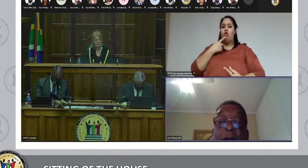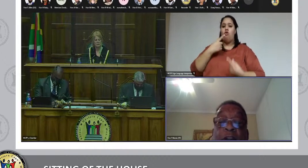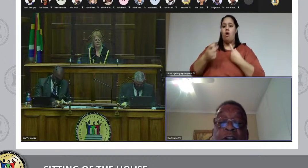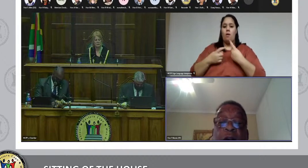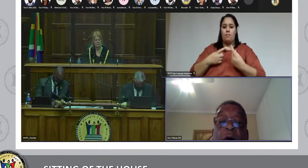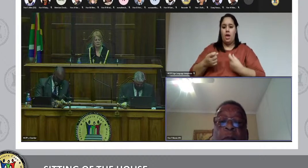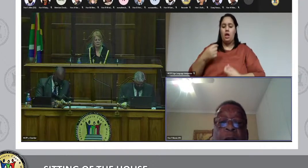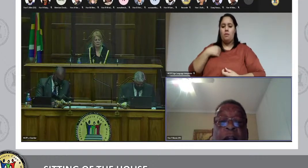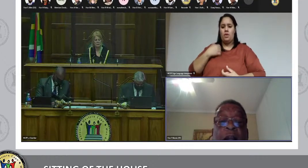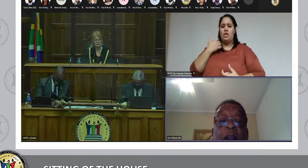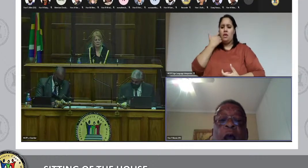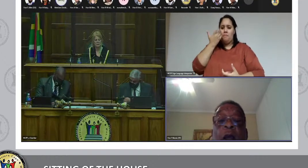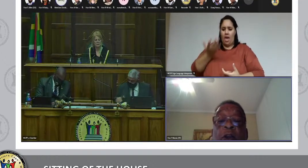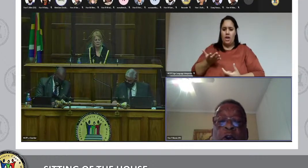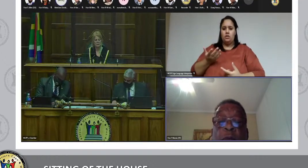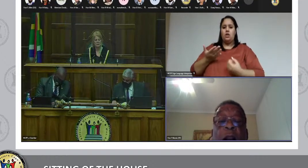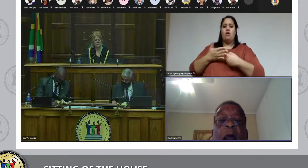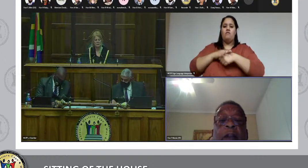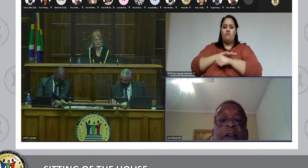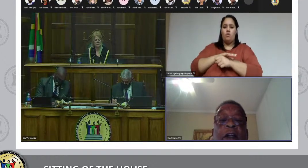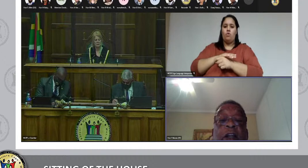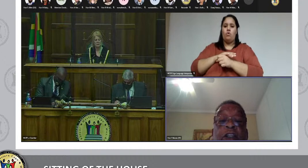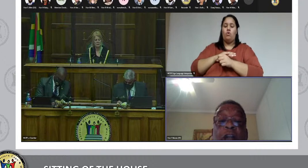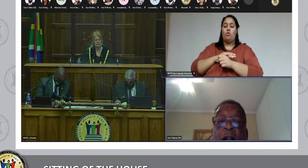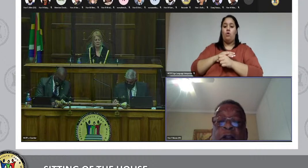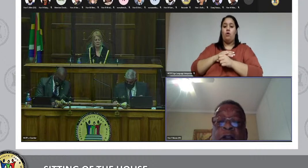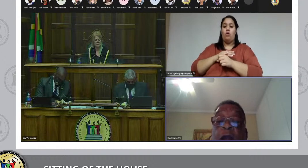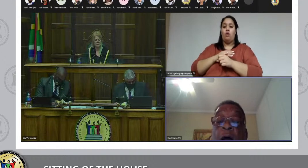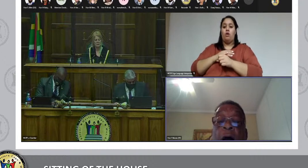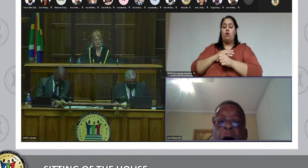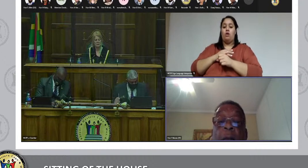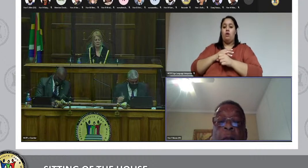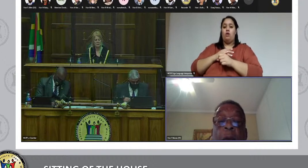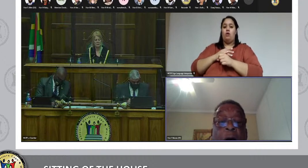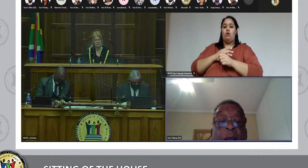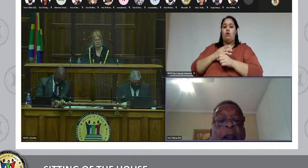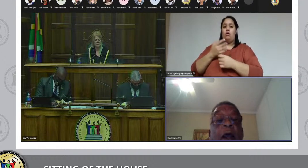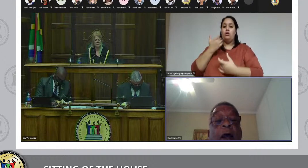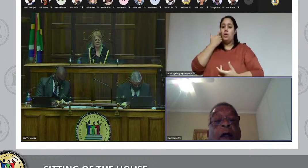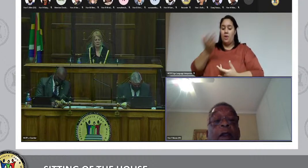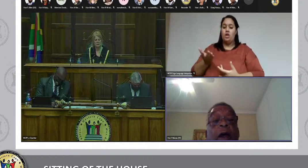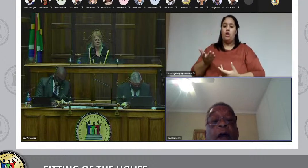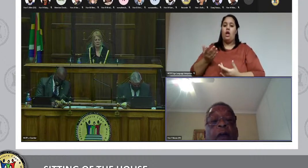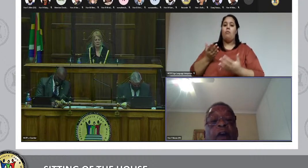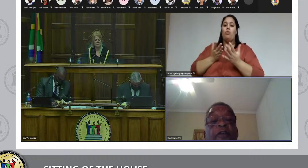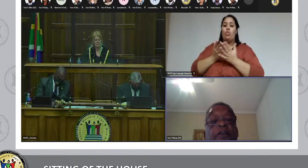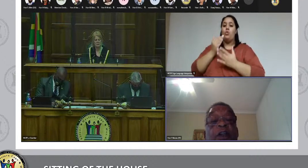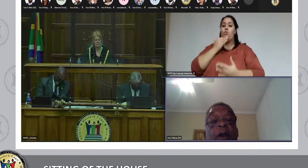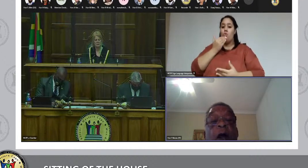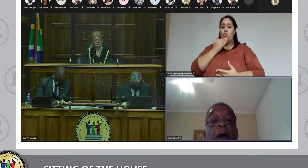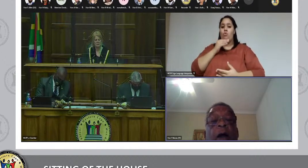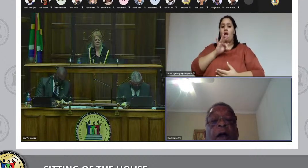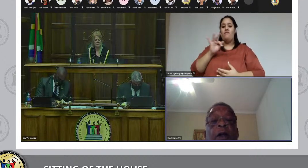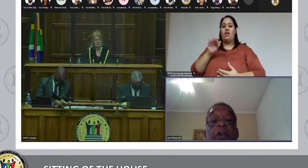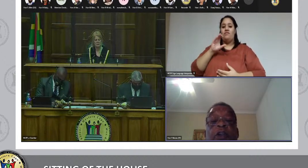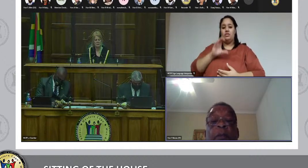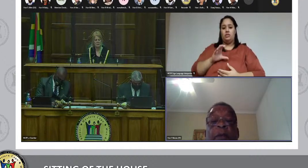was embarrassed and completely humiliated and insulted by the